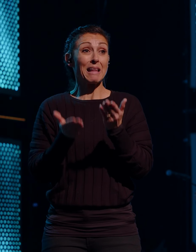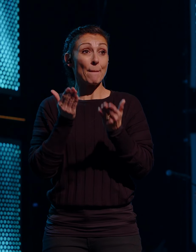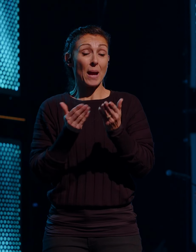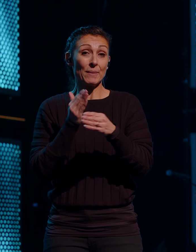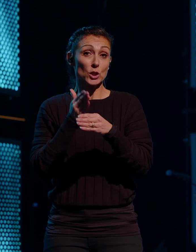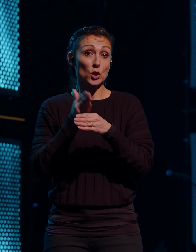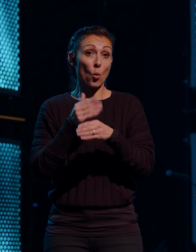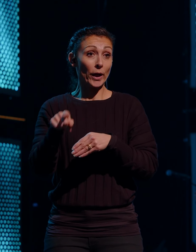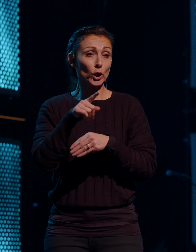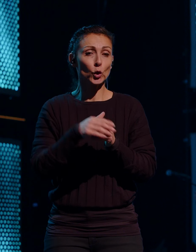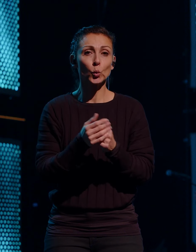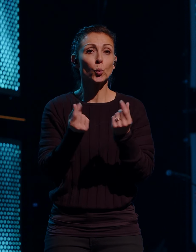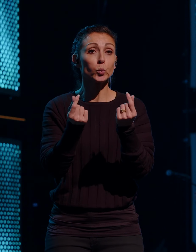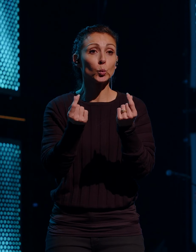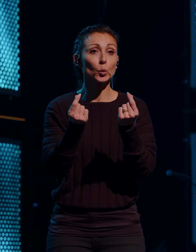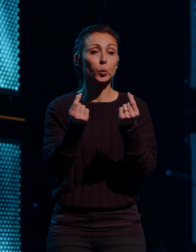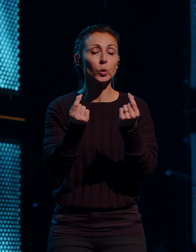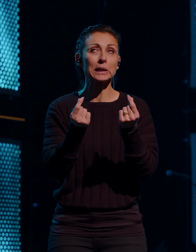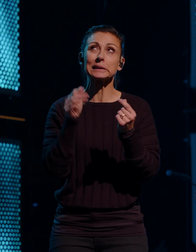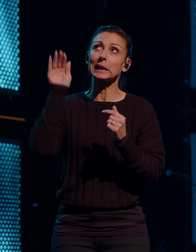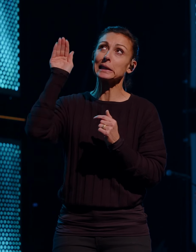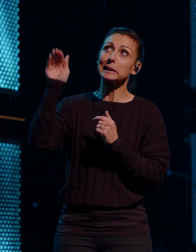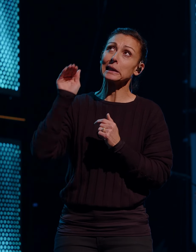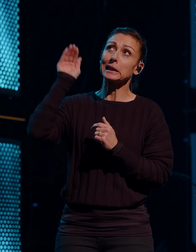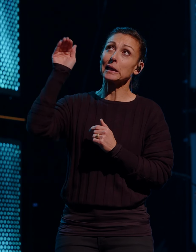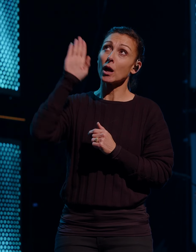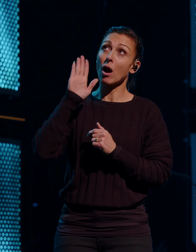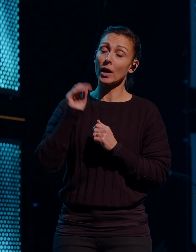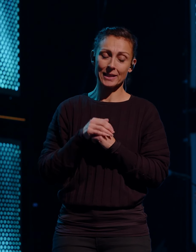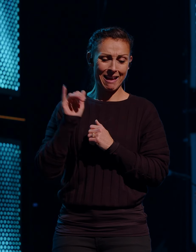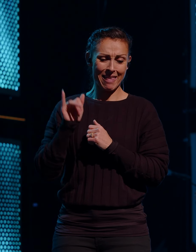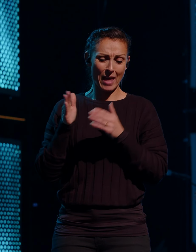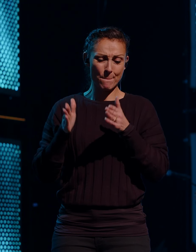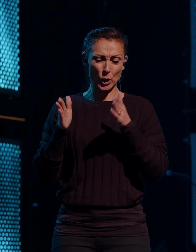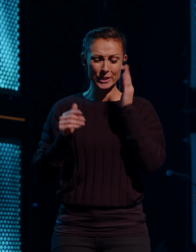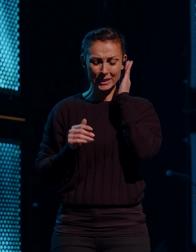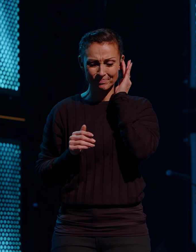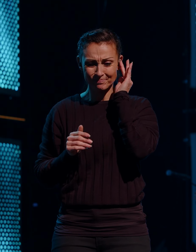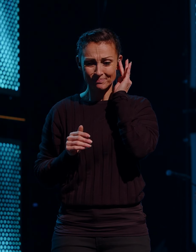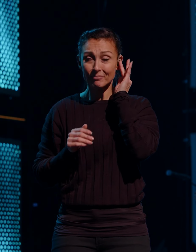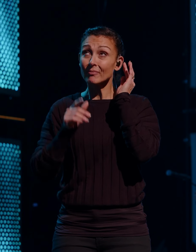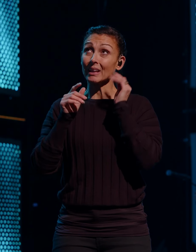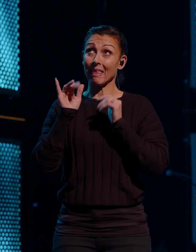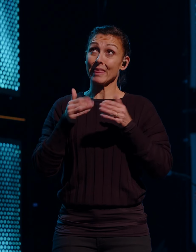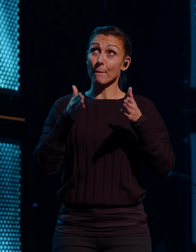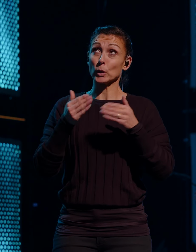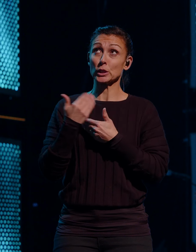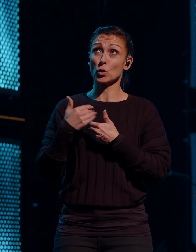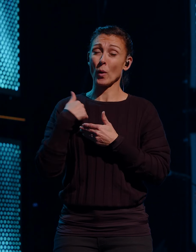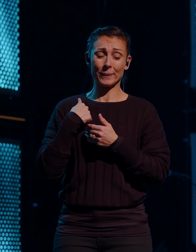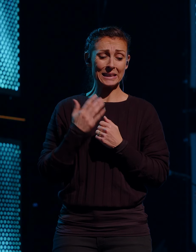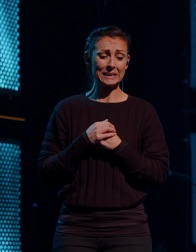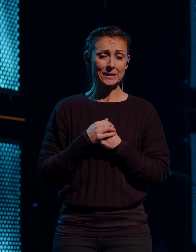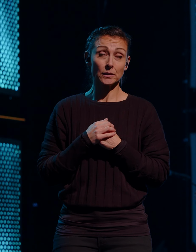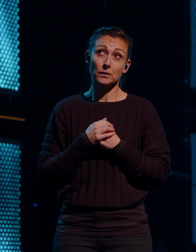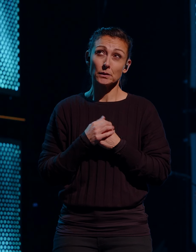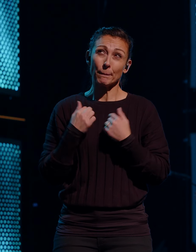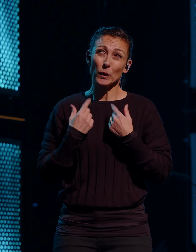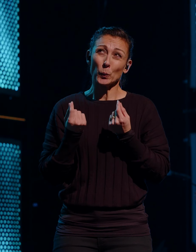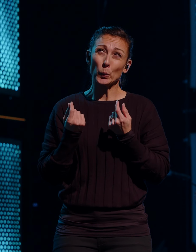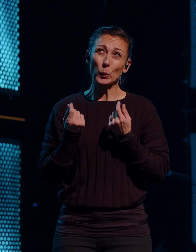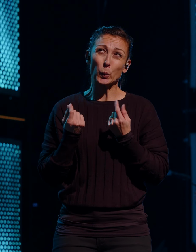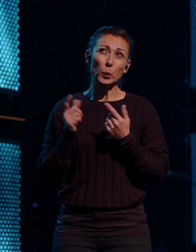they annoying me? Lord, why did you bring them into my life? What am I supposed to do in bringing them closer to you? And you may not